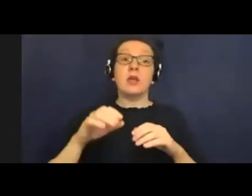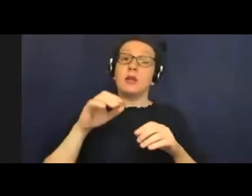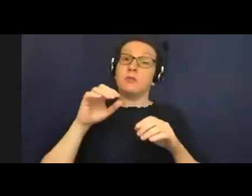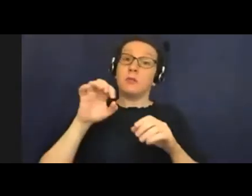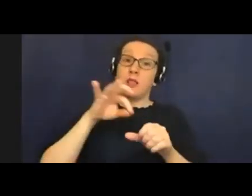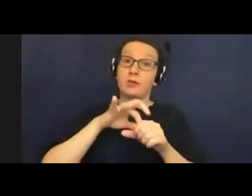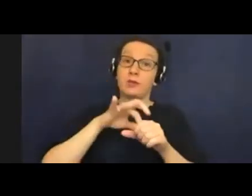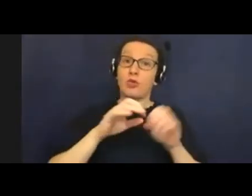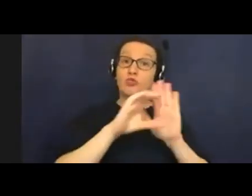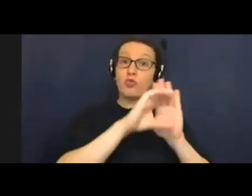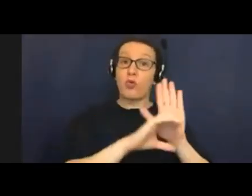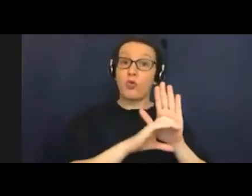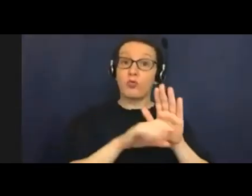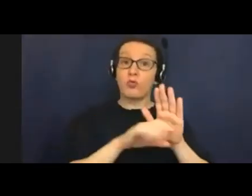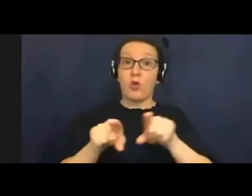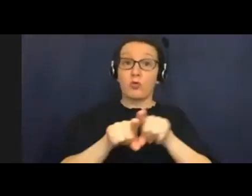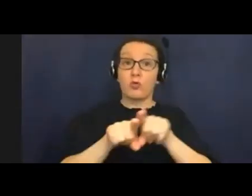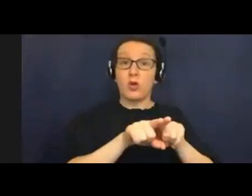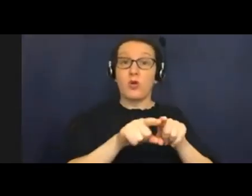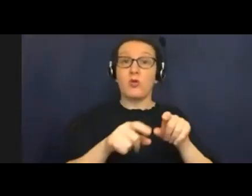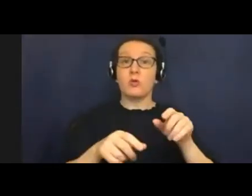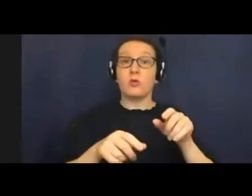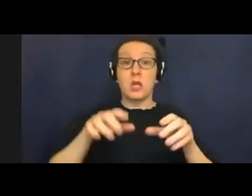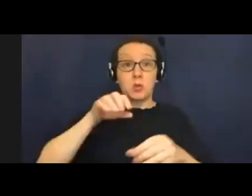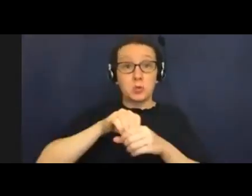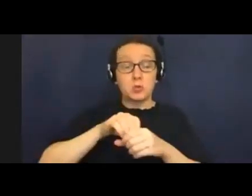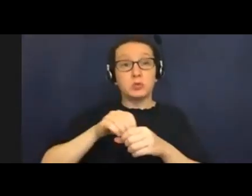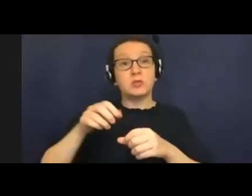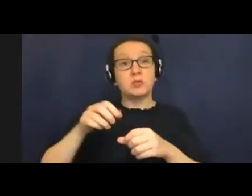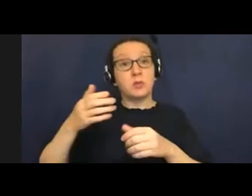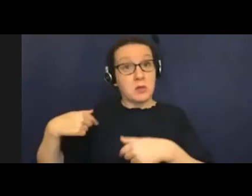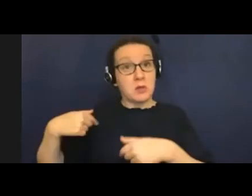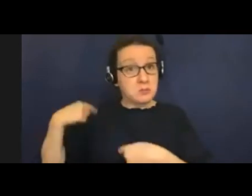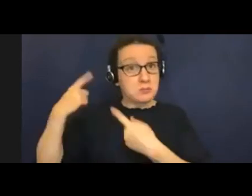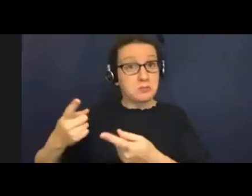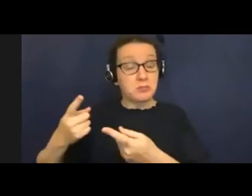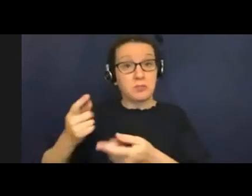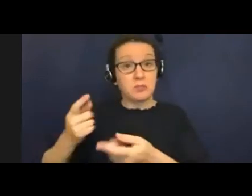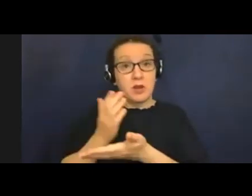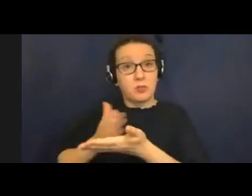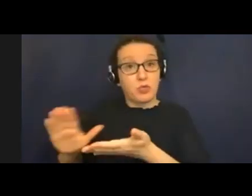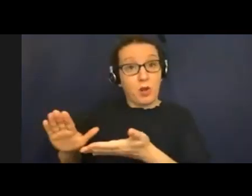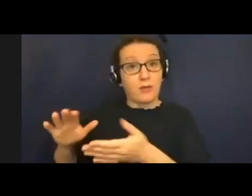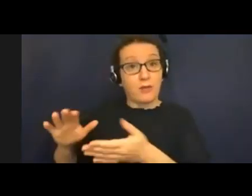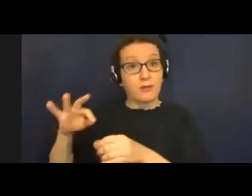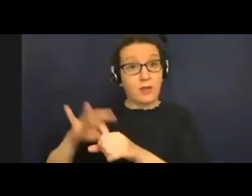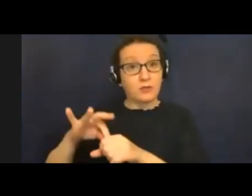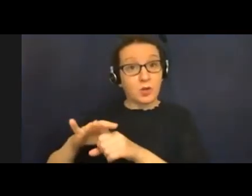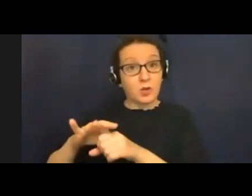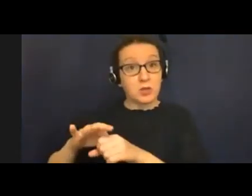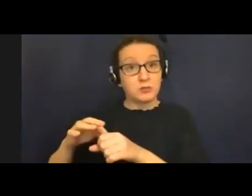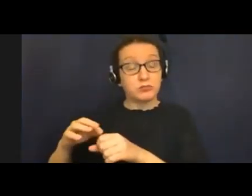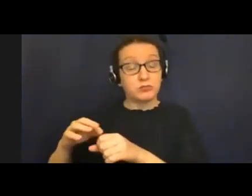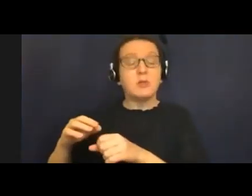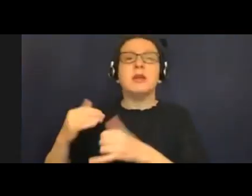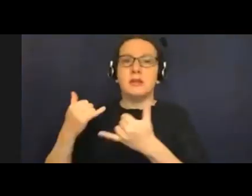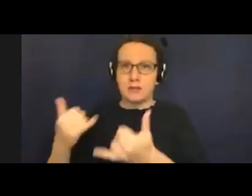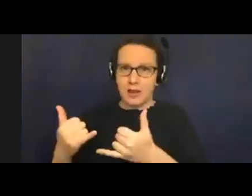deprived of legal capacity from voting and standing for election in Ukraine.